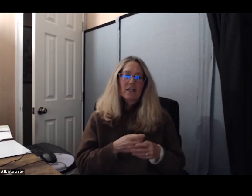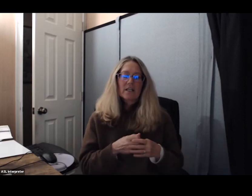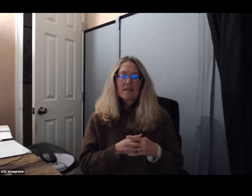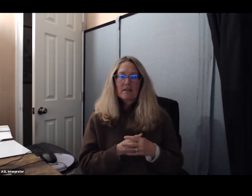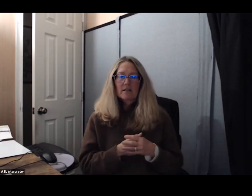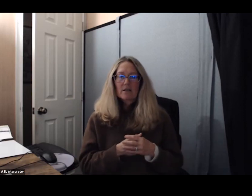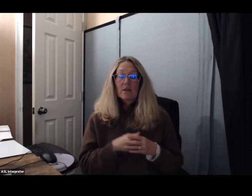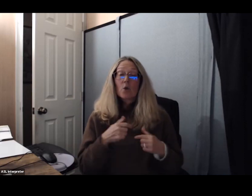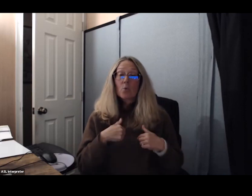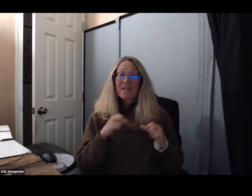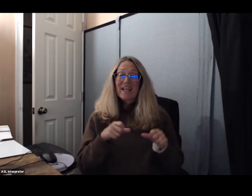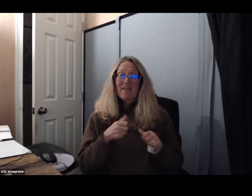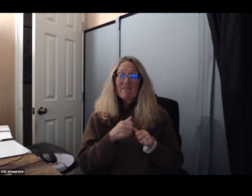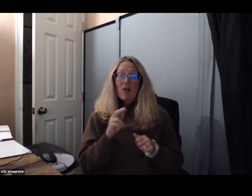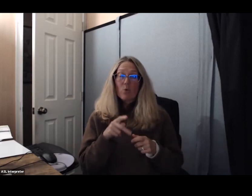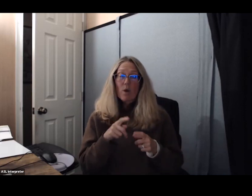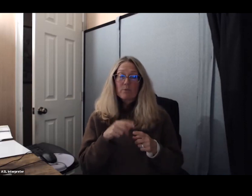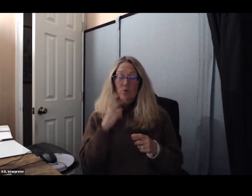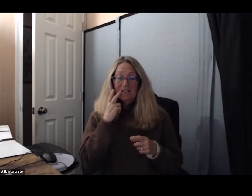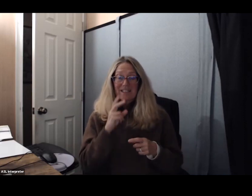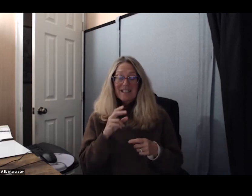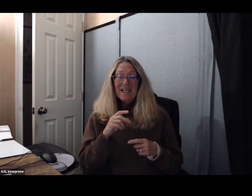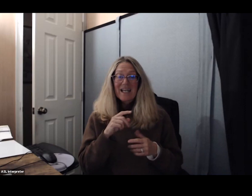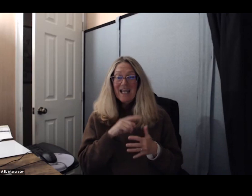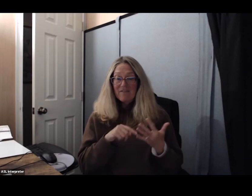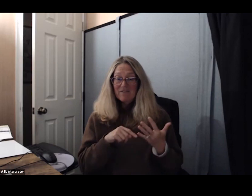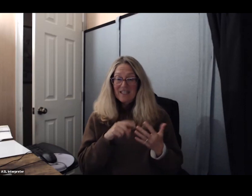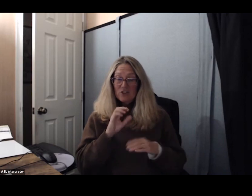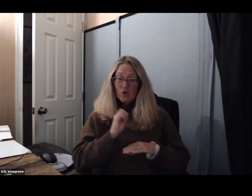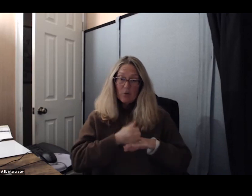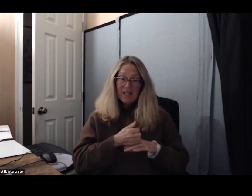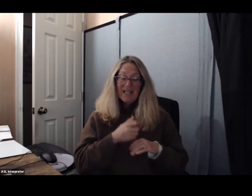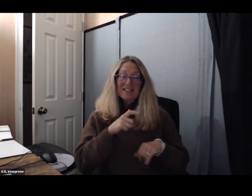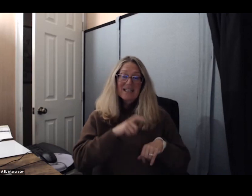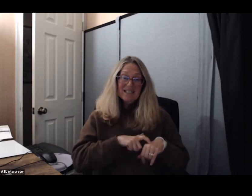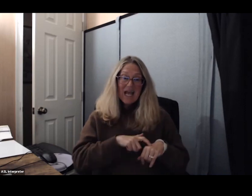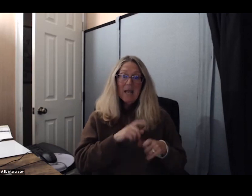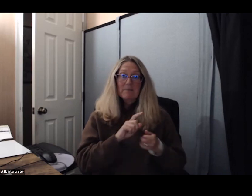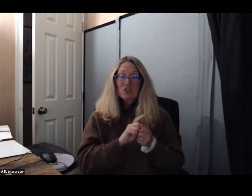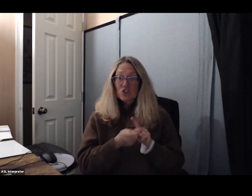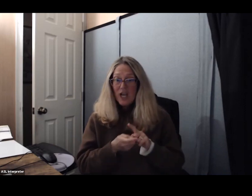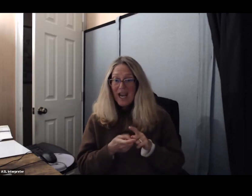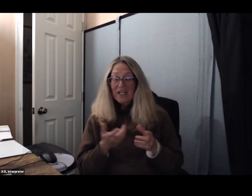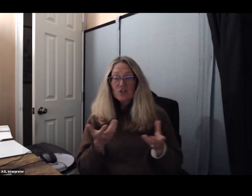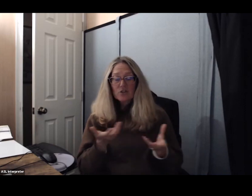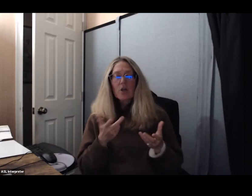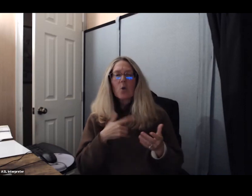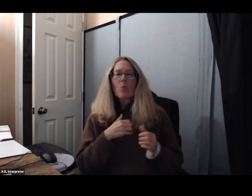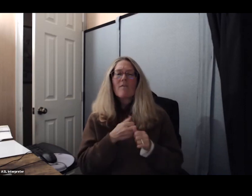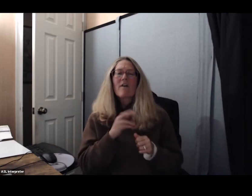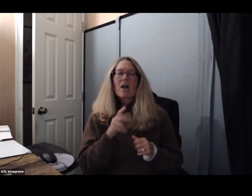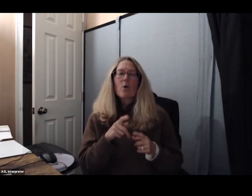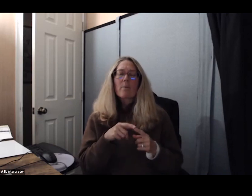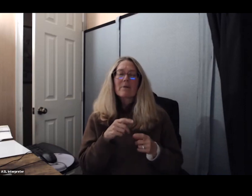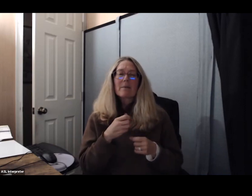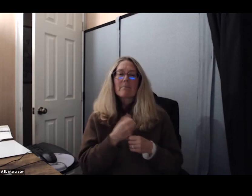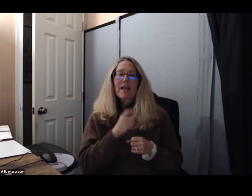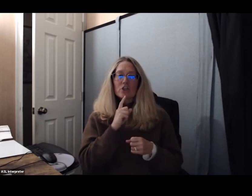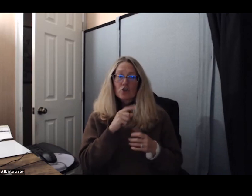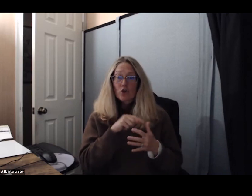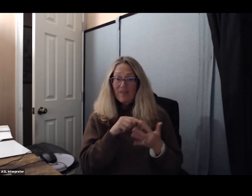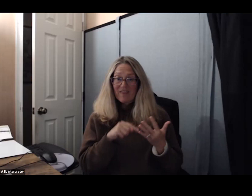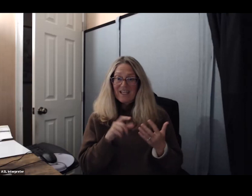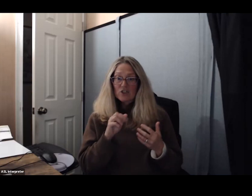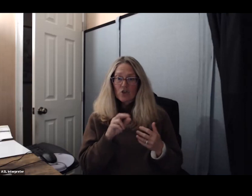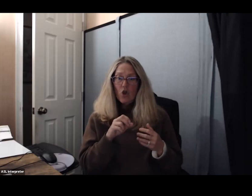could follow up with this to see if these have been in place in terms of the times, but things may have changed, so we can certainly follow up and see, is this for sure